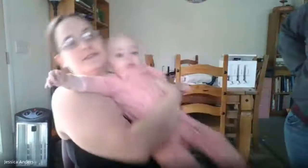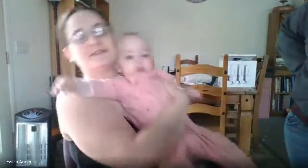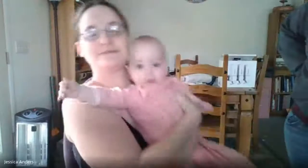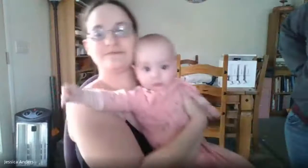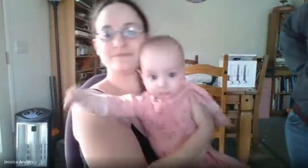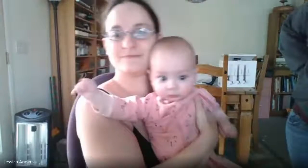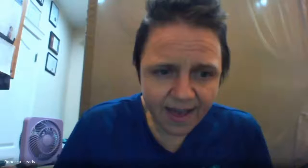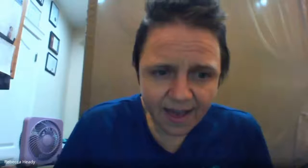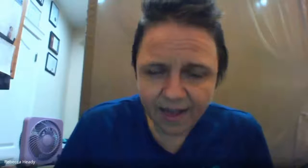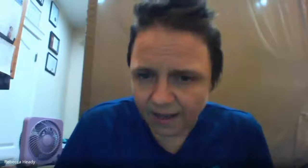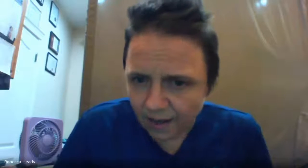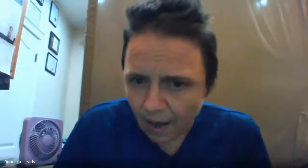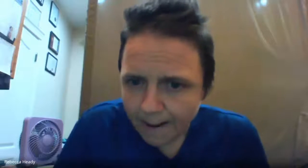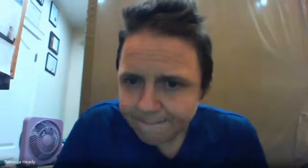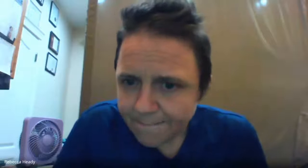And then